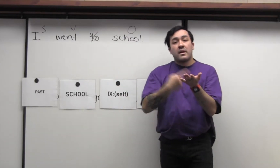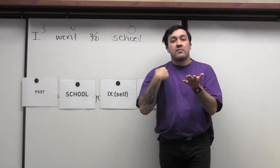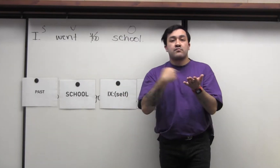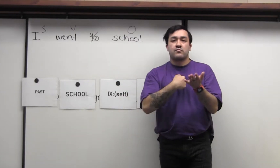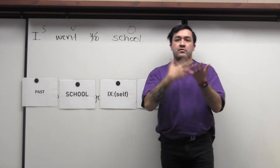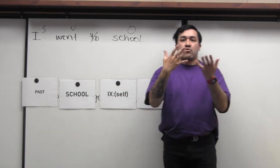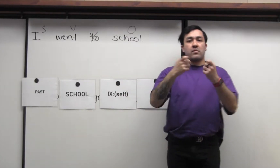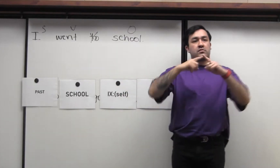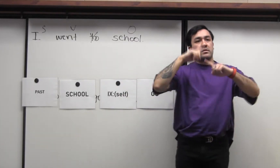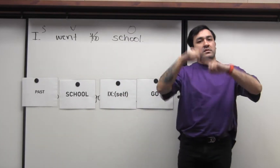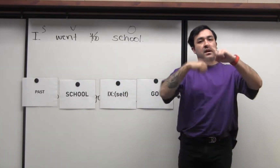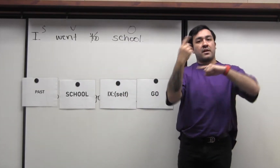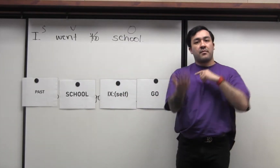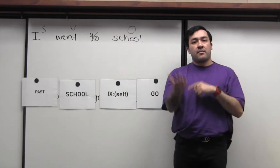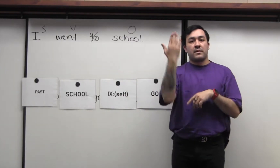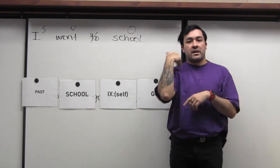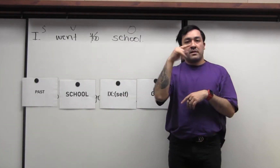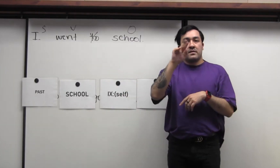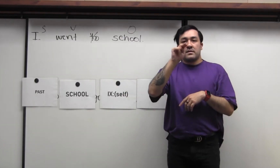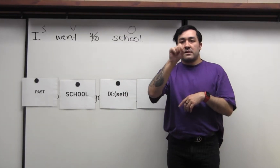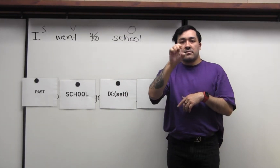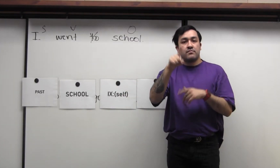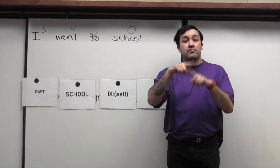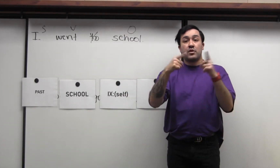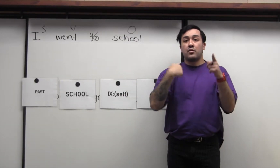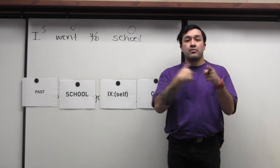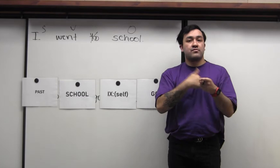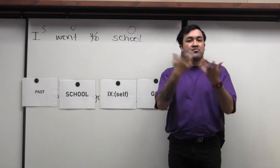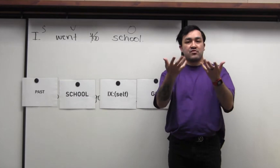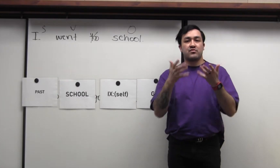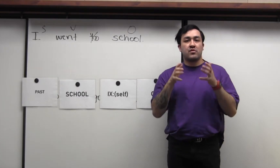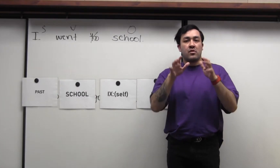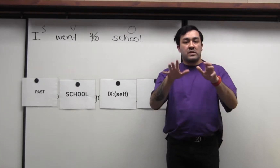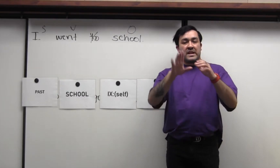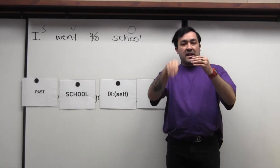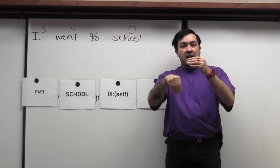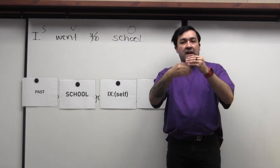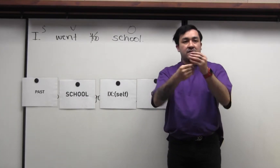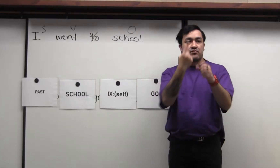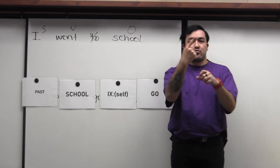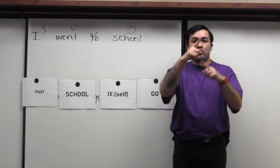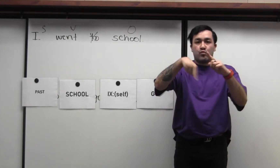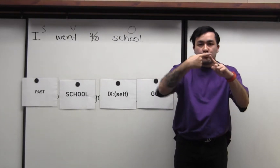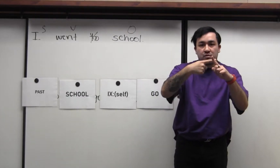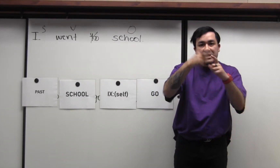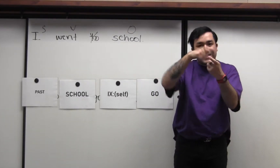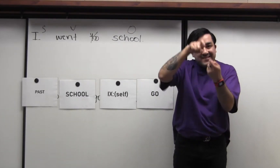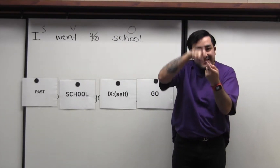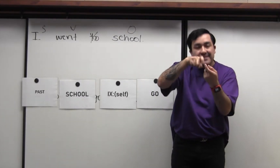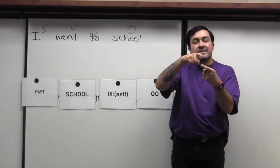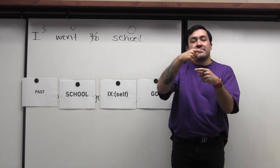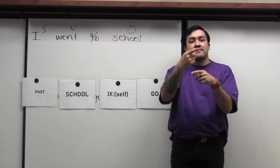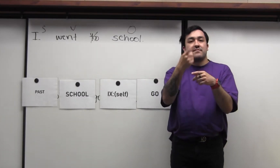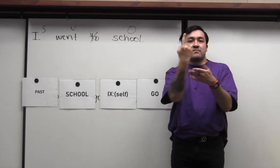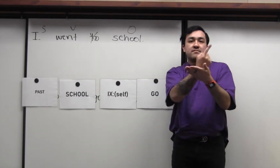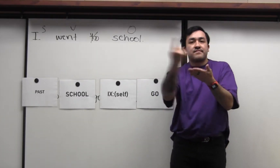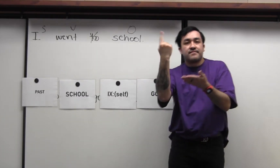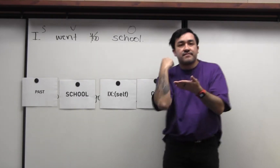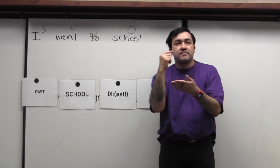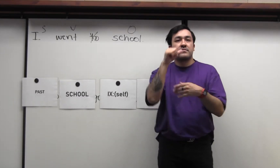So now, sometimes we want to sign the past, but we really just don't want to add that one exact specific